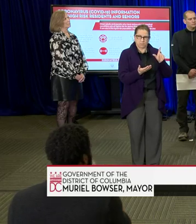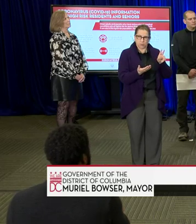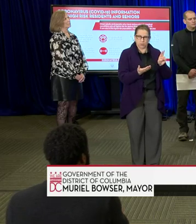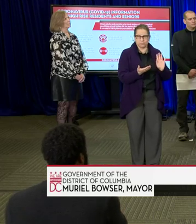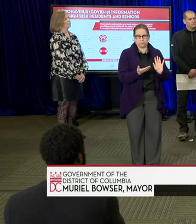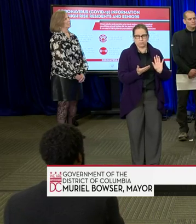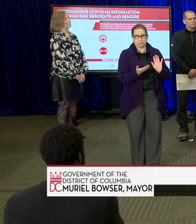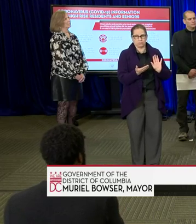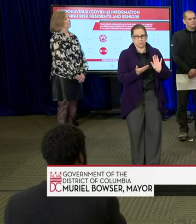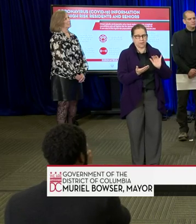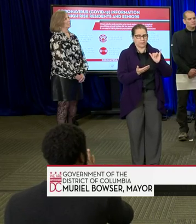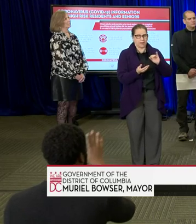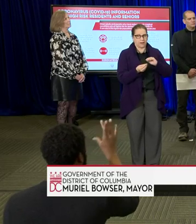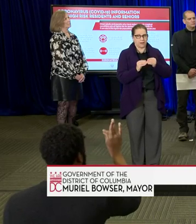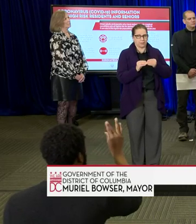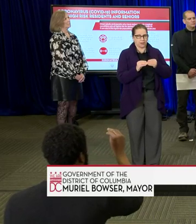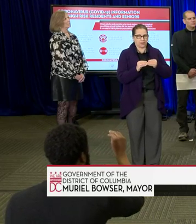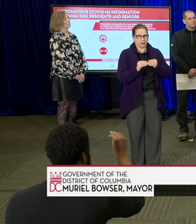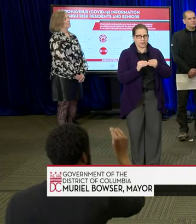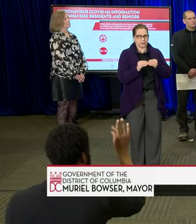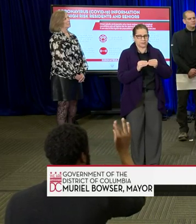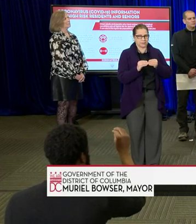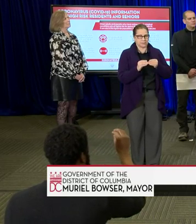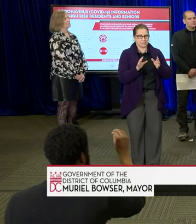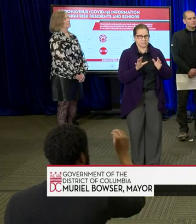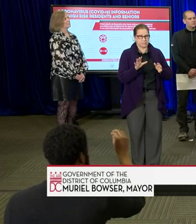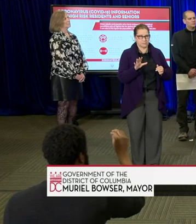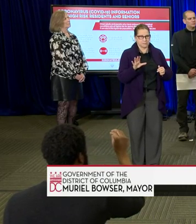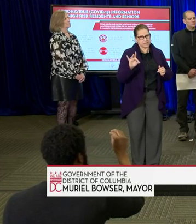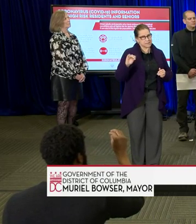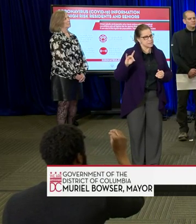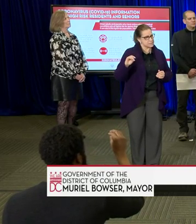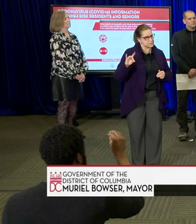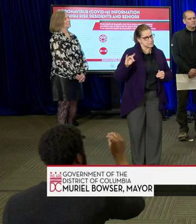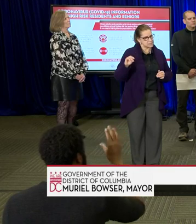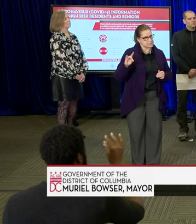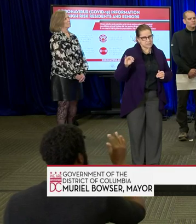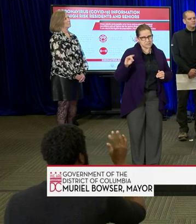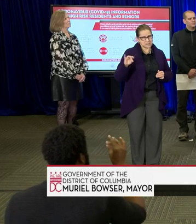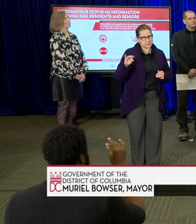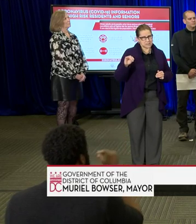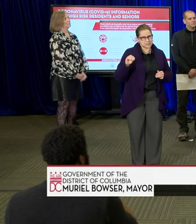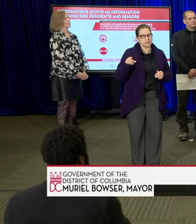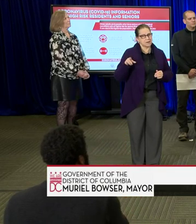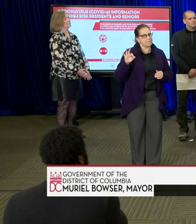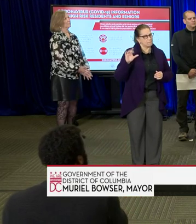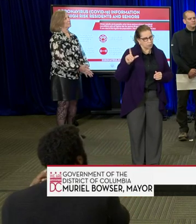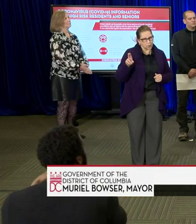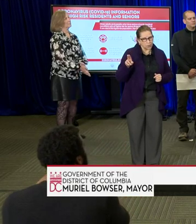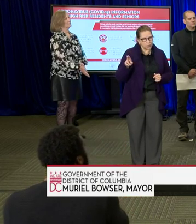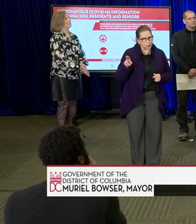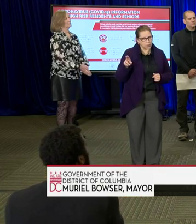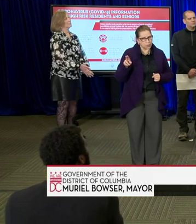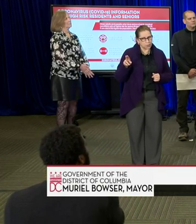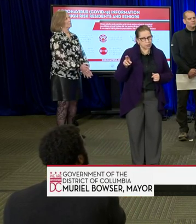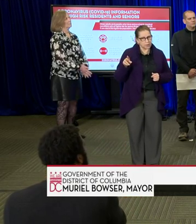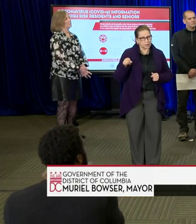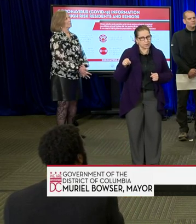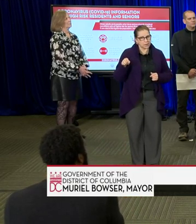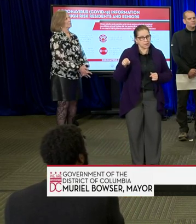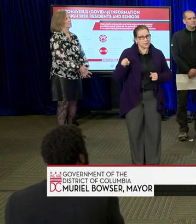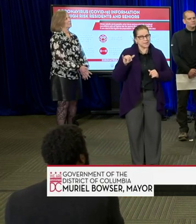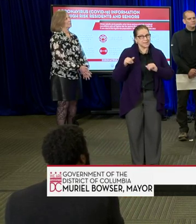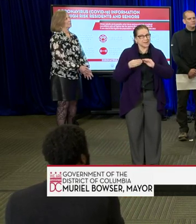is about 80. The problem with that number that we gave last week is that when I said, well, how many